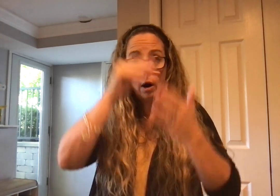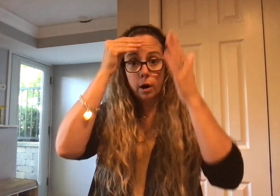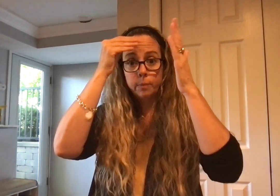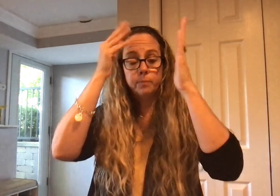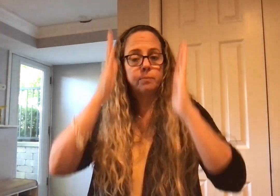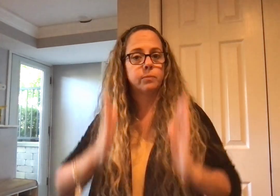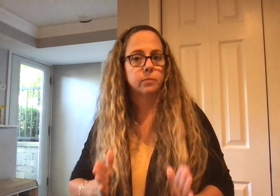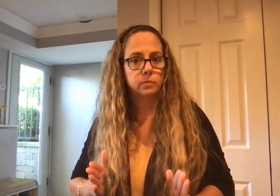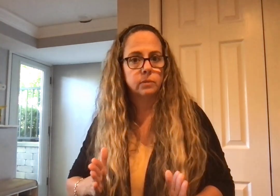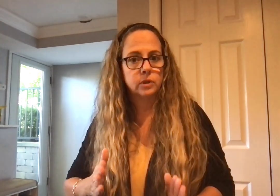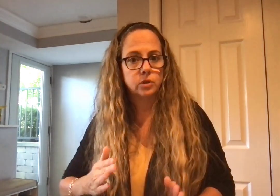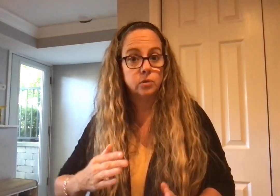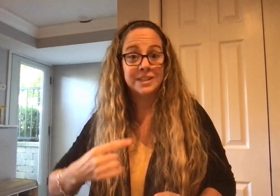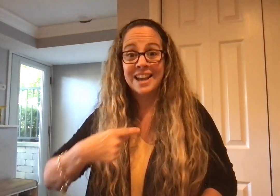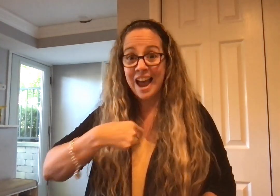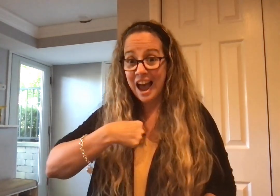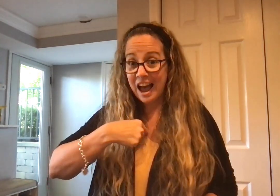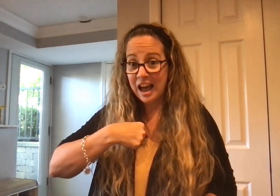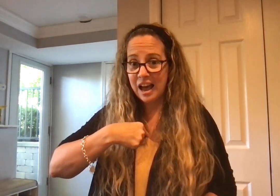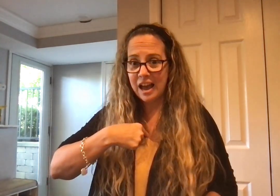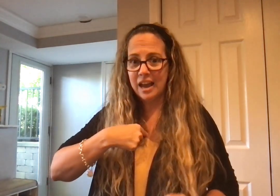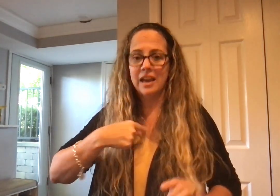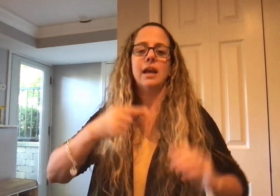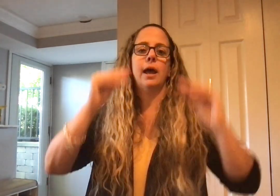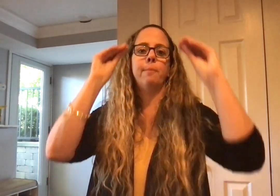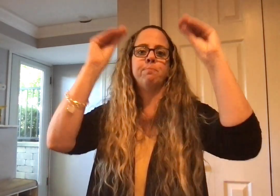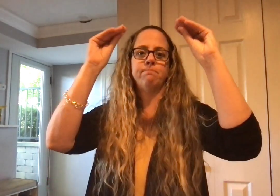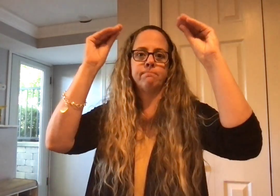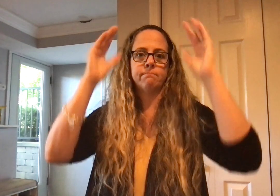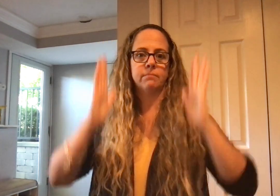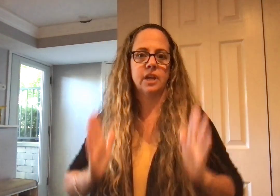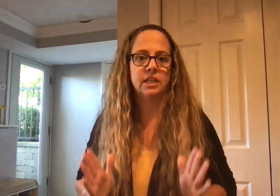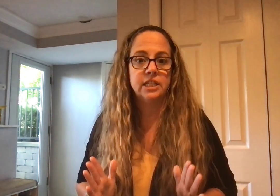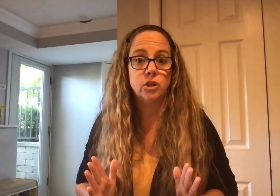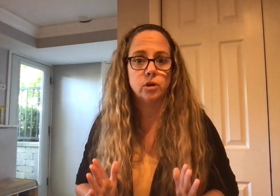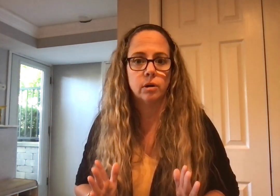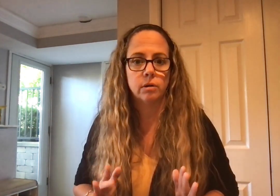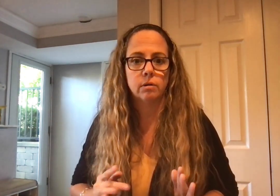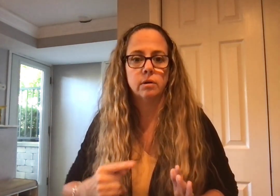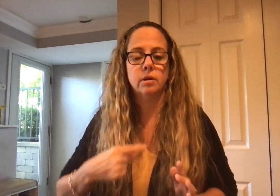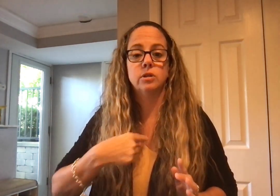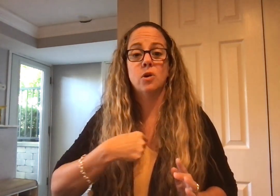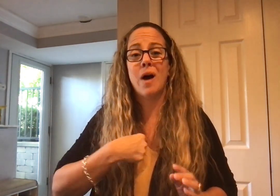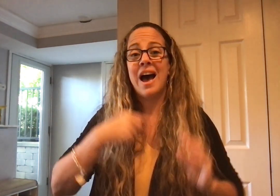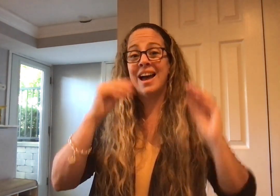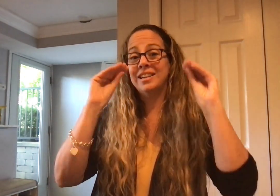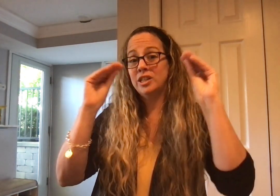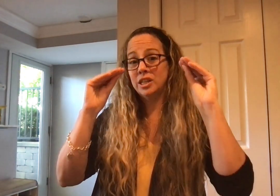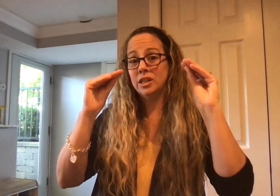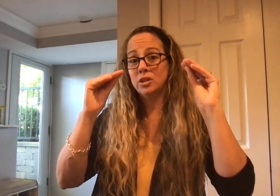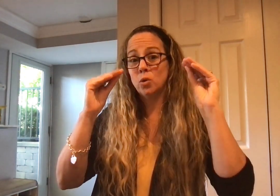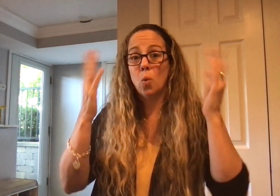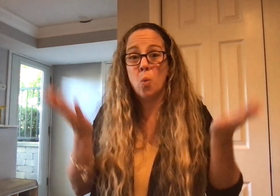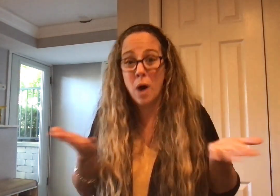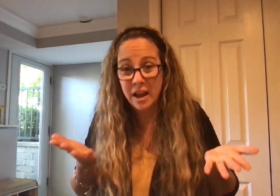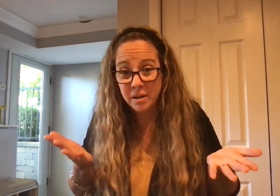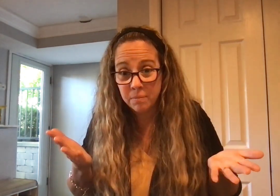are student. I am a teacher. So I teach what?